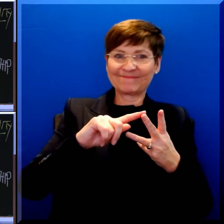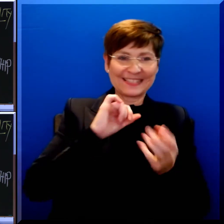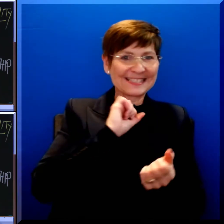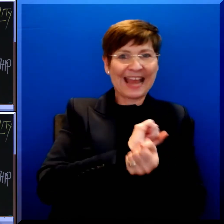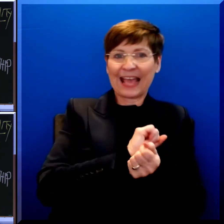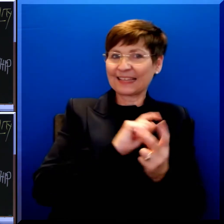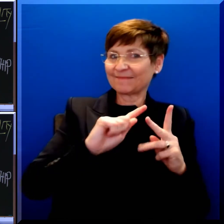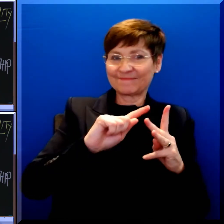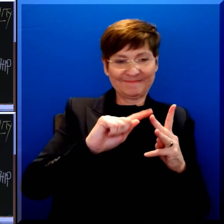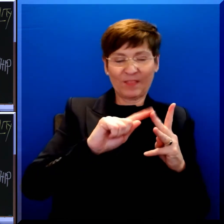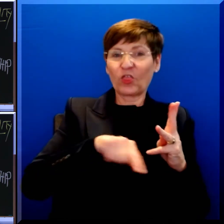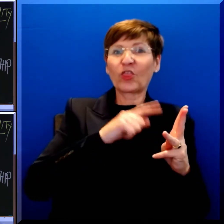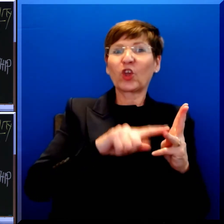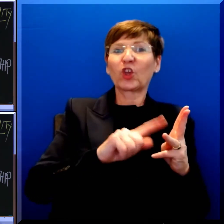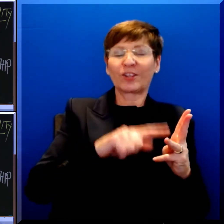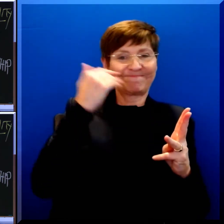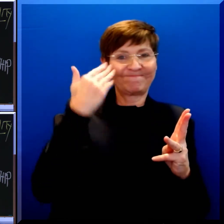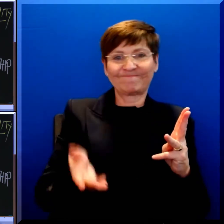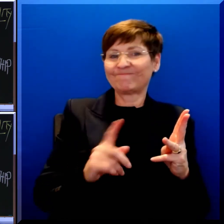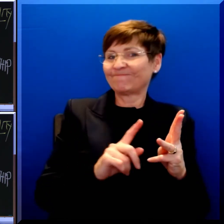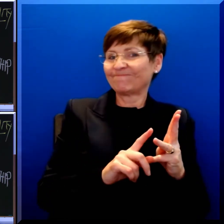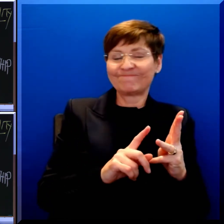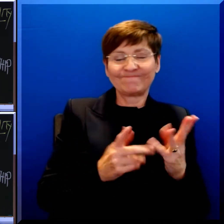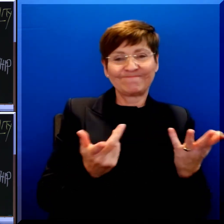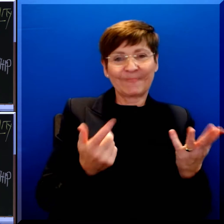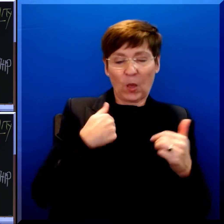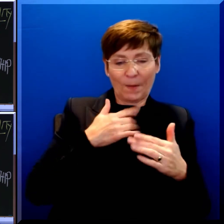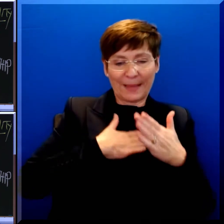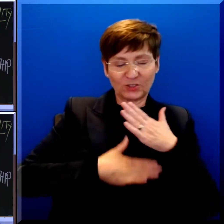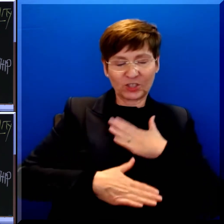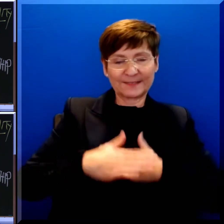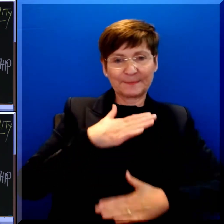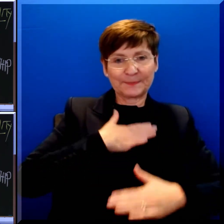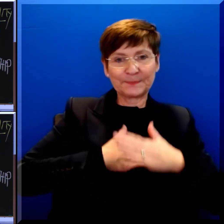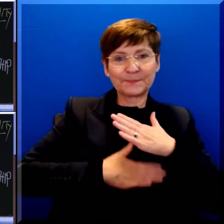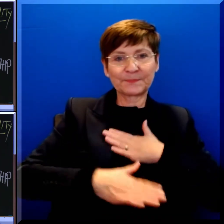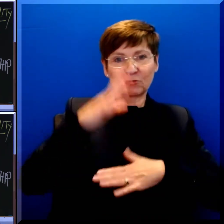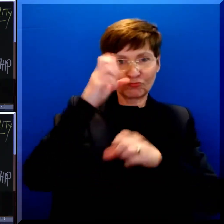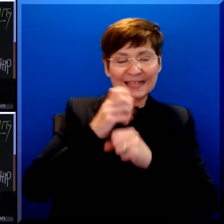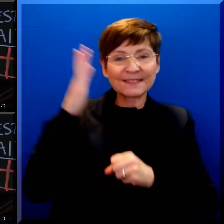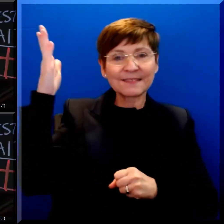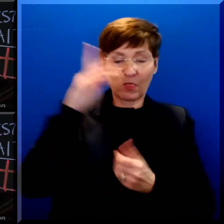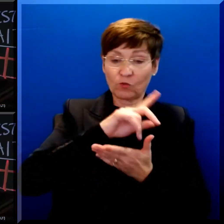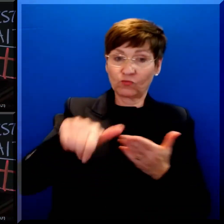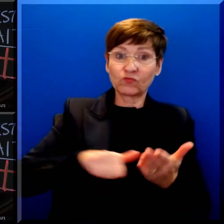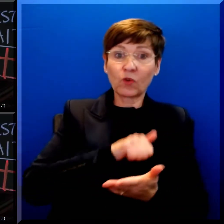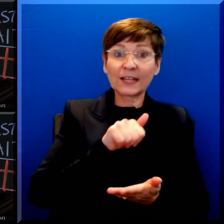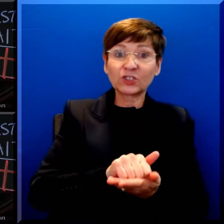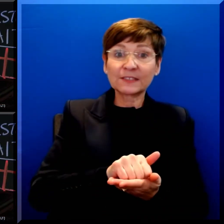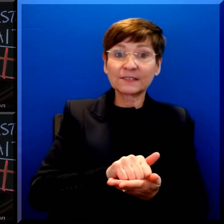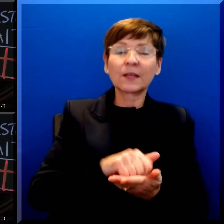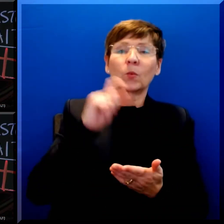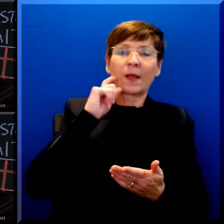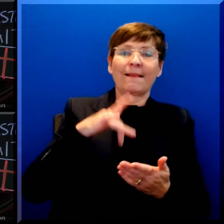ahead, but I don't know if I'm going to get there, but I'm going to trust God. I'm going to wait patiently because I have, what's the word in verse 4? The righteous will live by